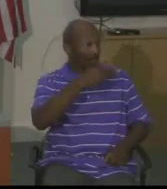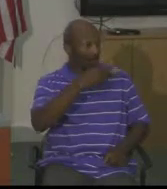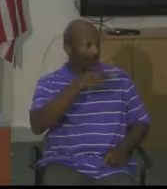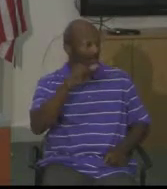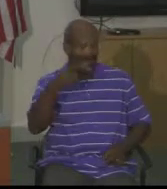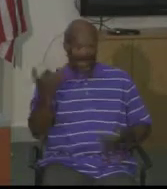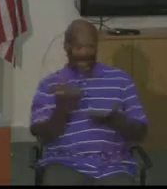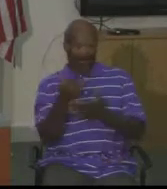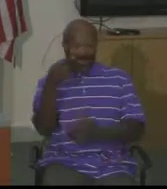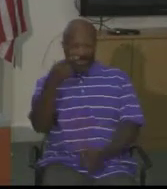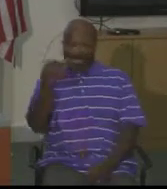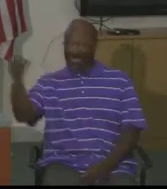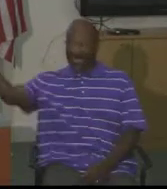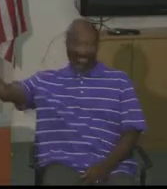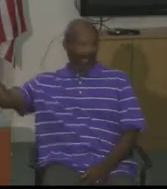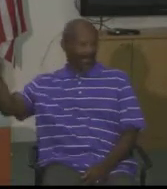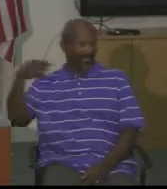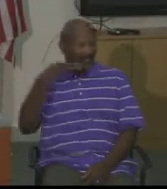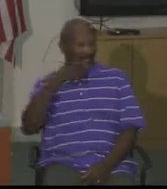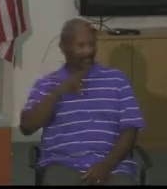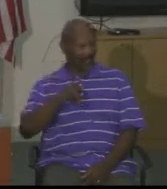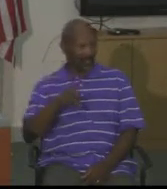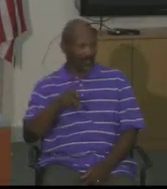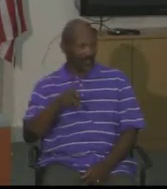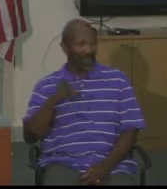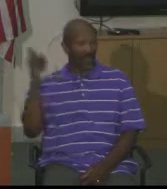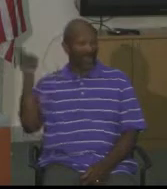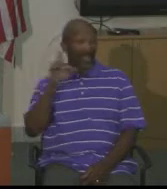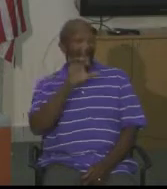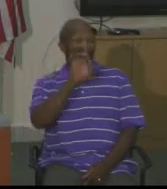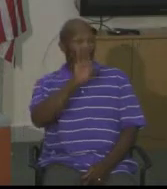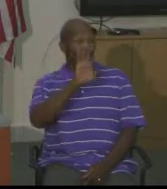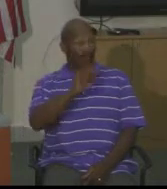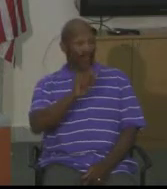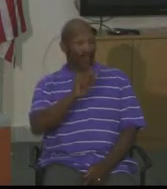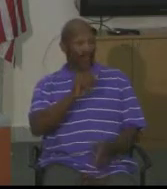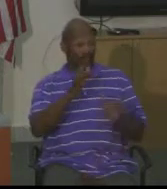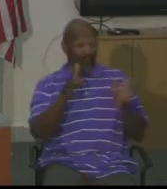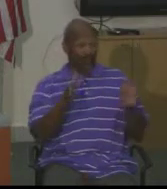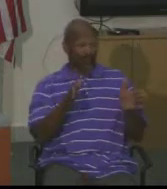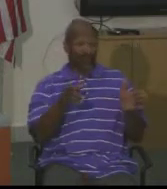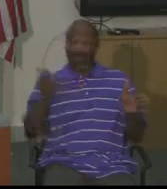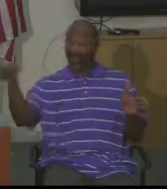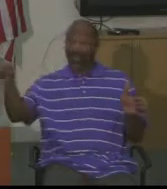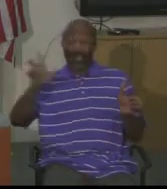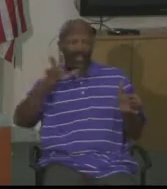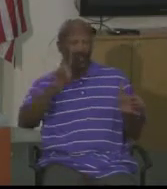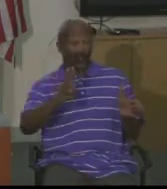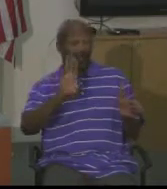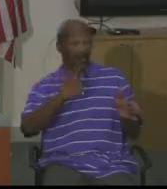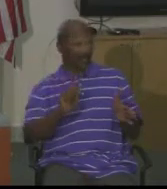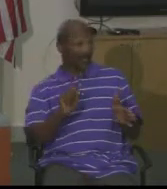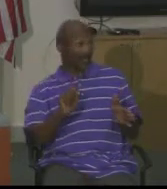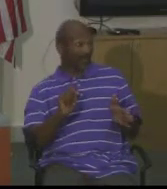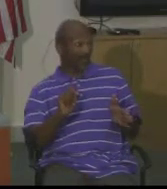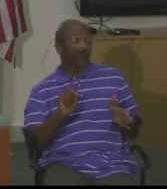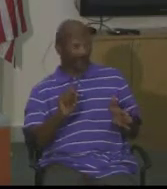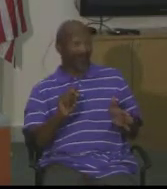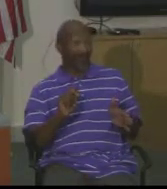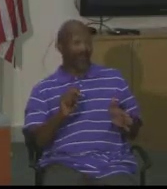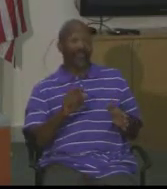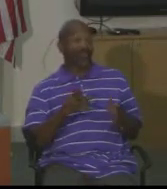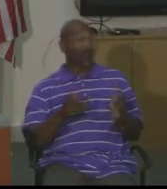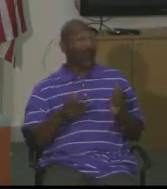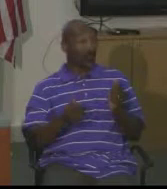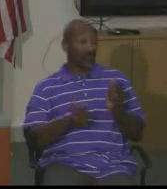in gigahertz, this is 8-bit wide, this is 32-bit wide. So it's